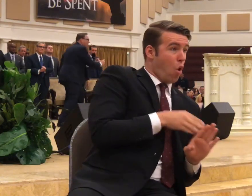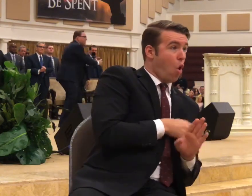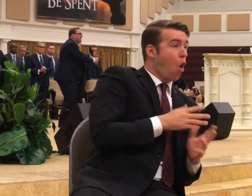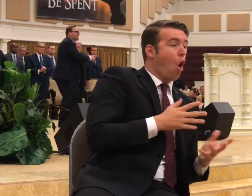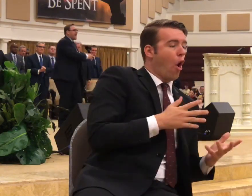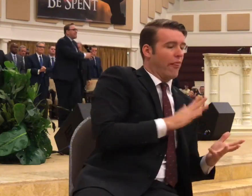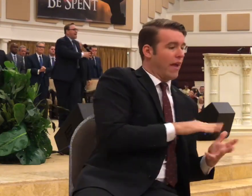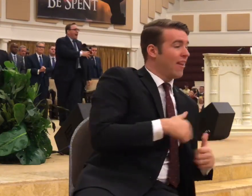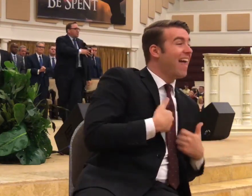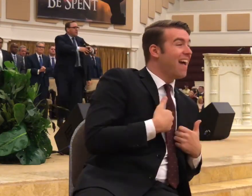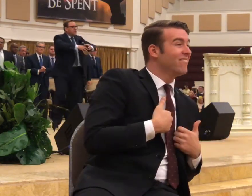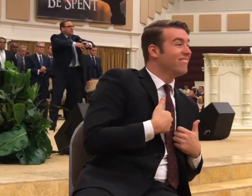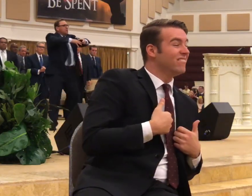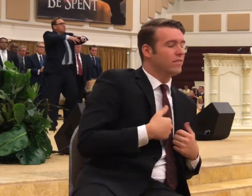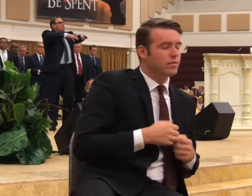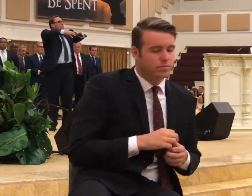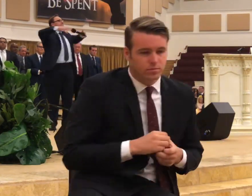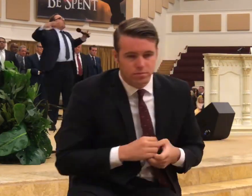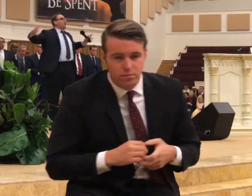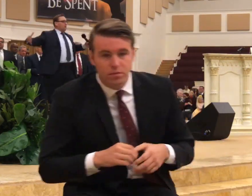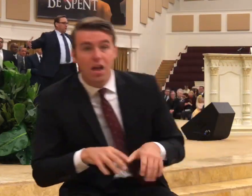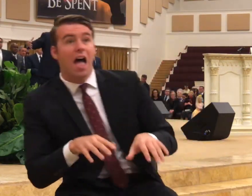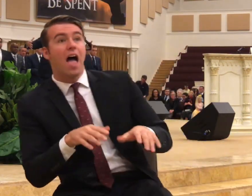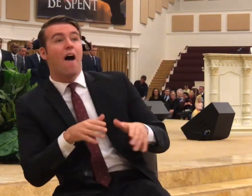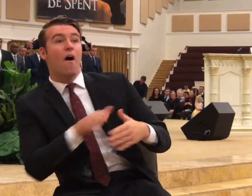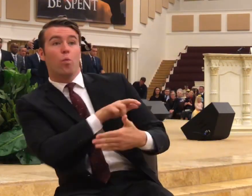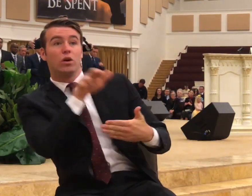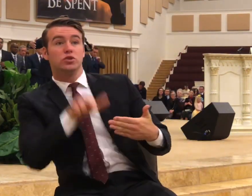with, they came out.